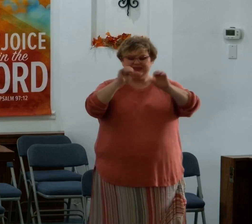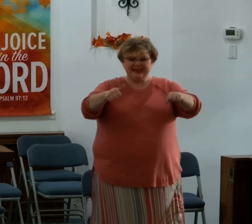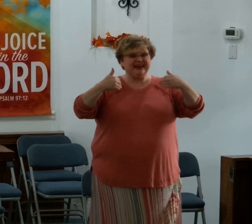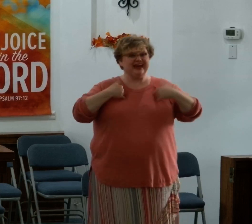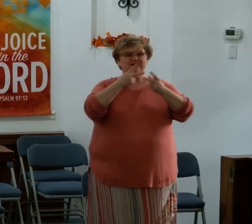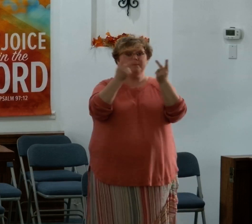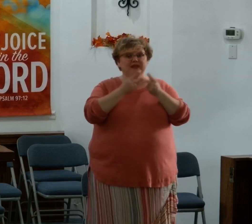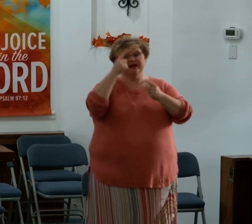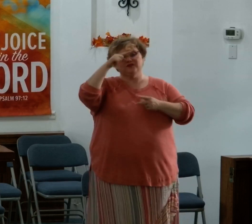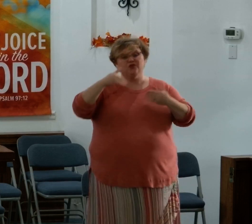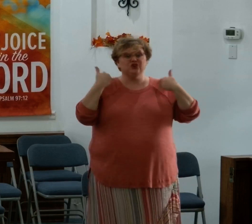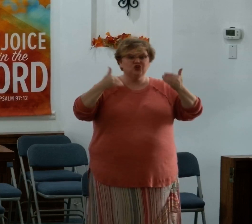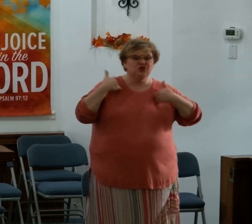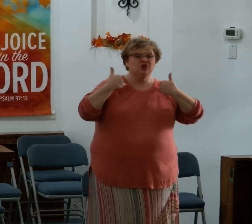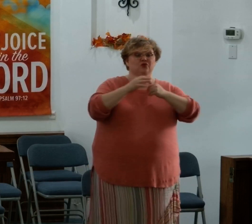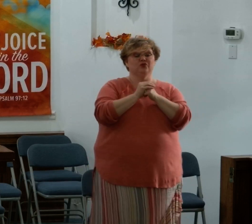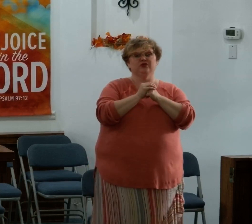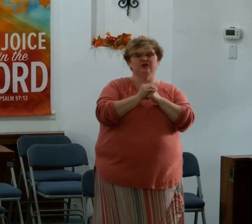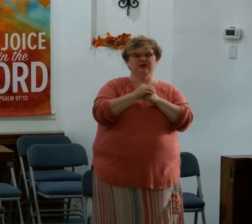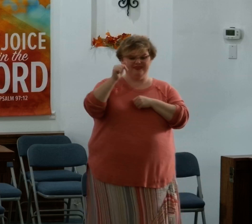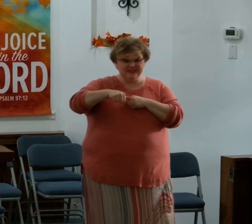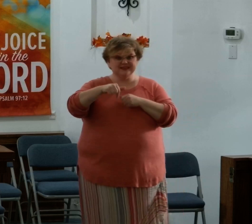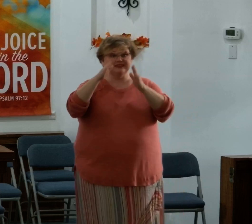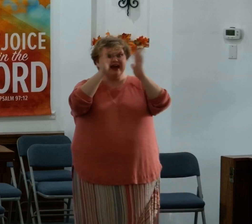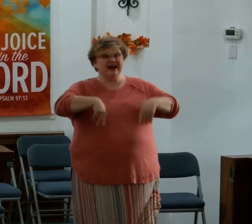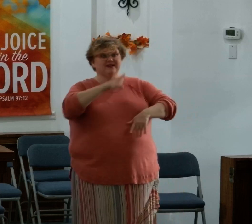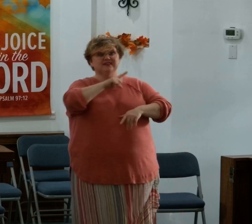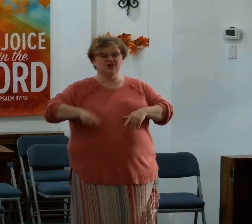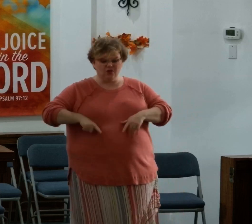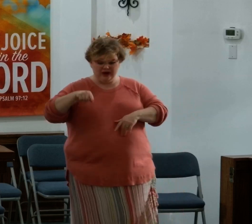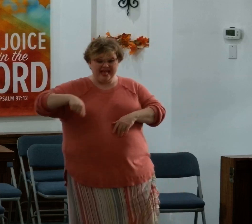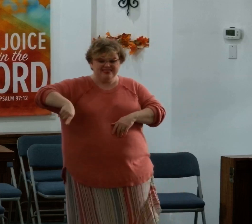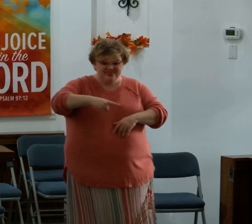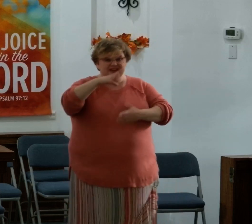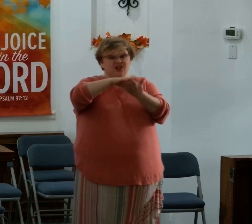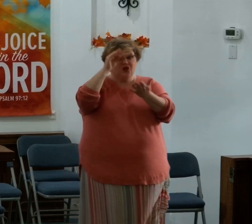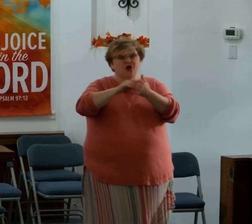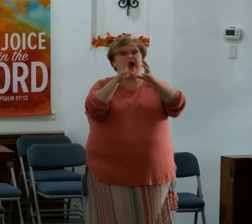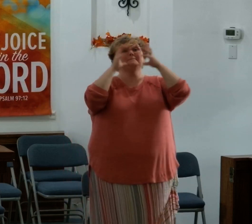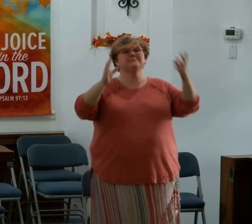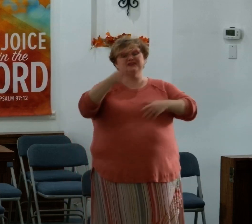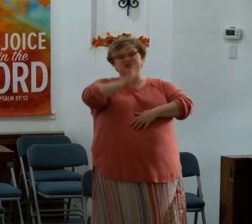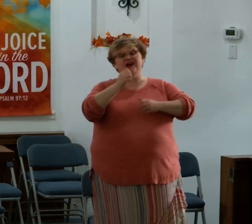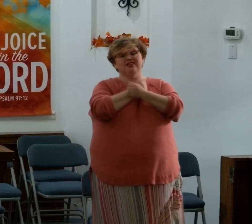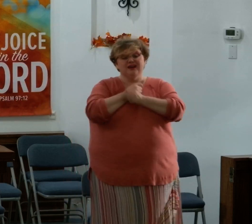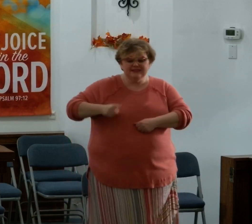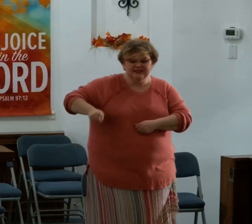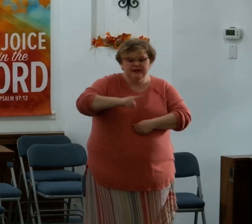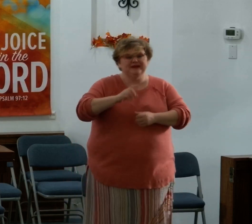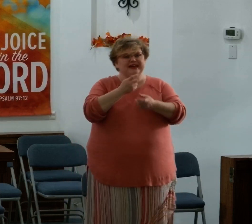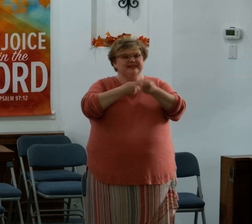this community to meet in this house of the Lord where they learn how much God loves them instead of